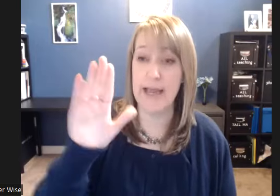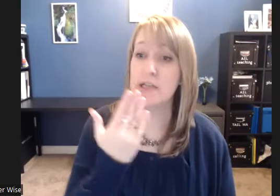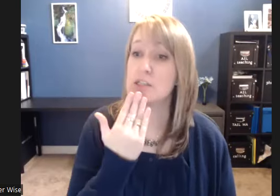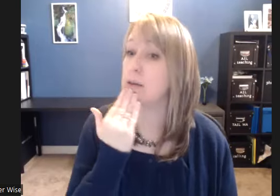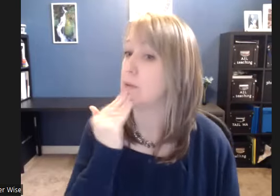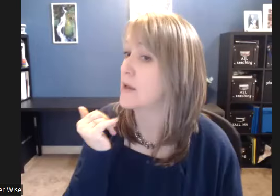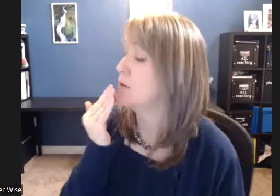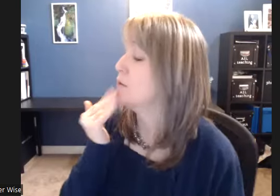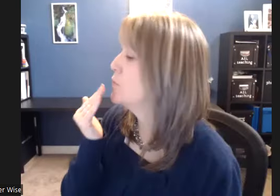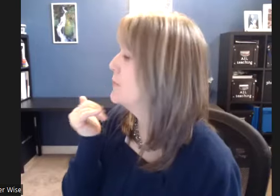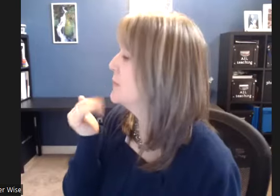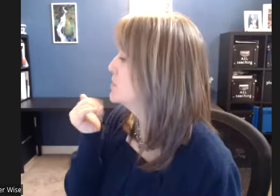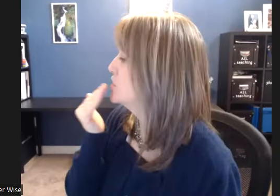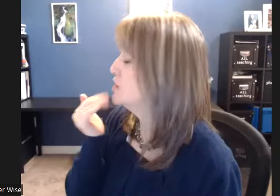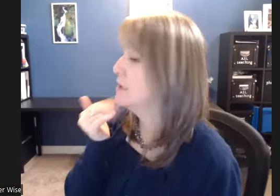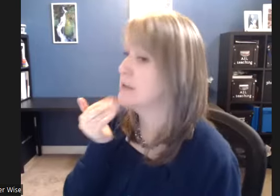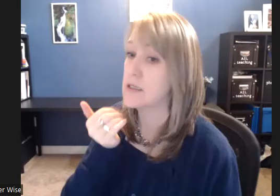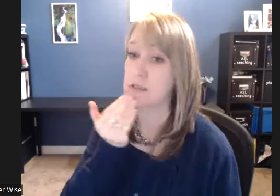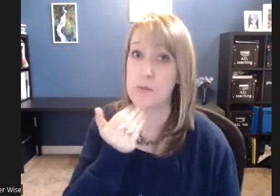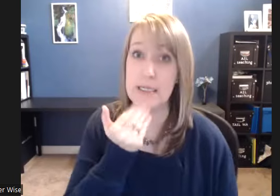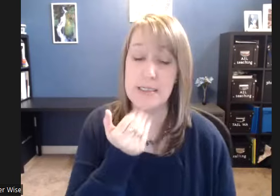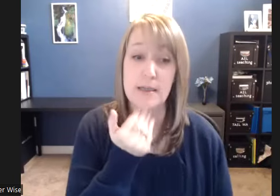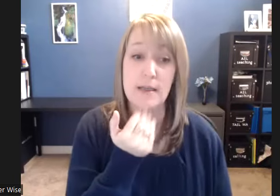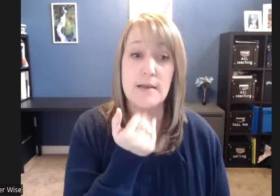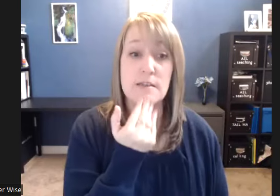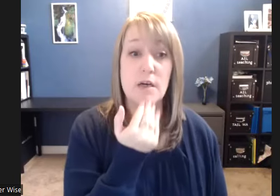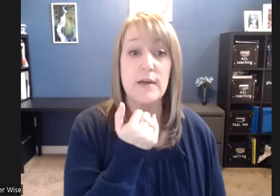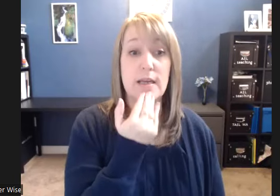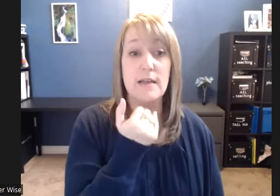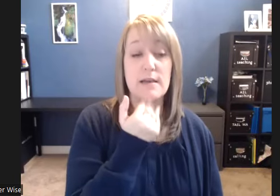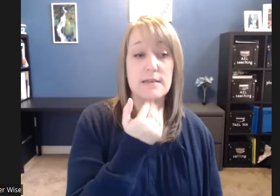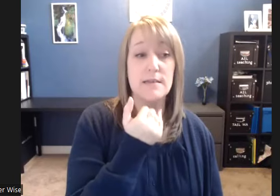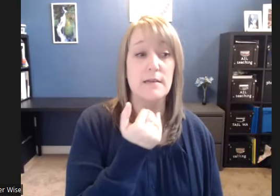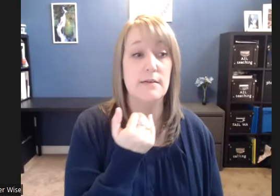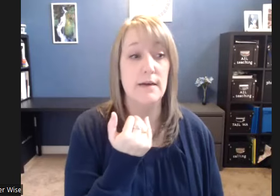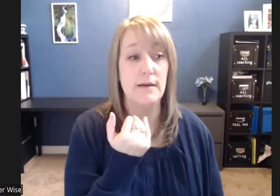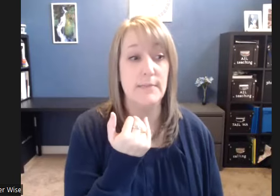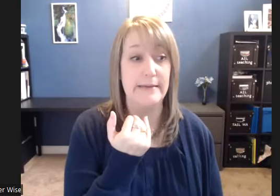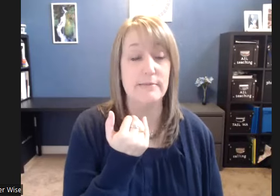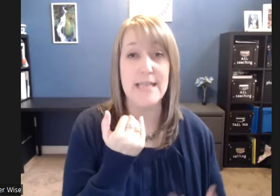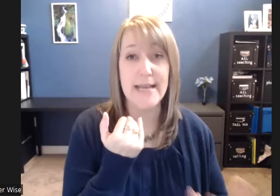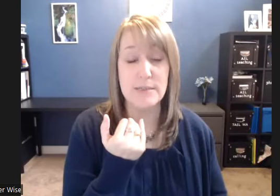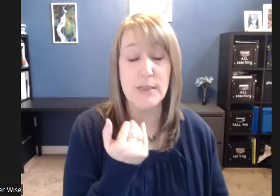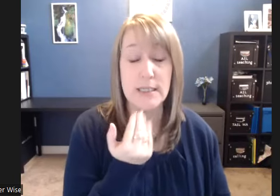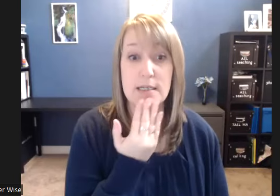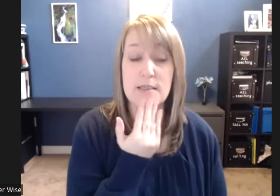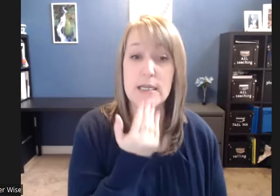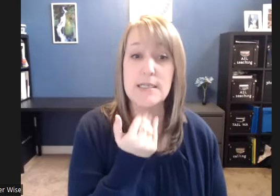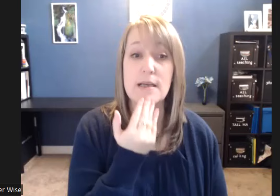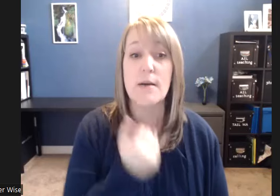hand shape and you rub against your chin. Sweet. So it is like taste bud sweet, but